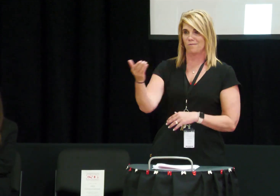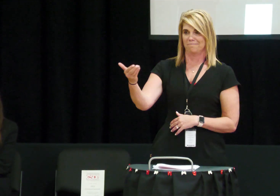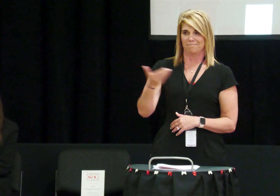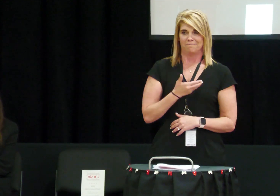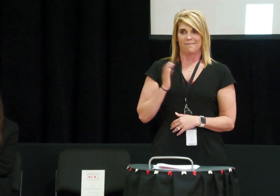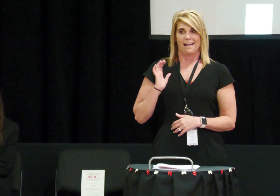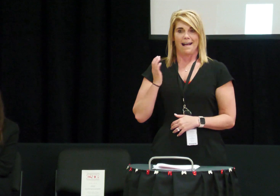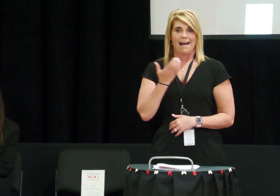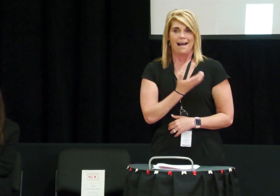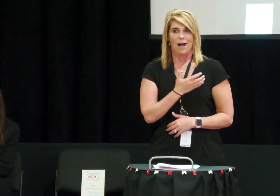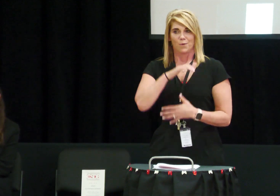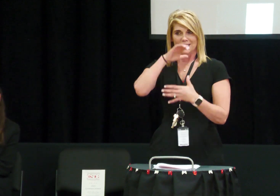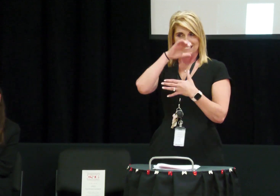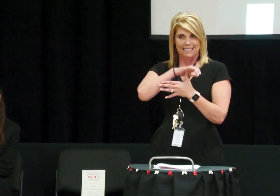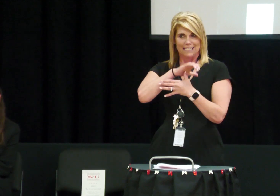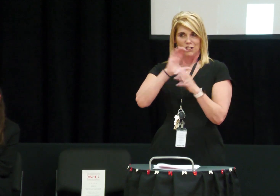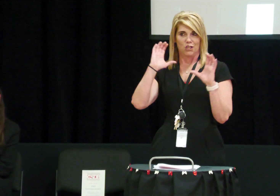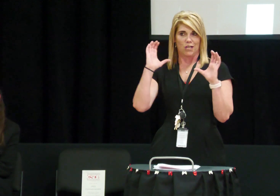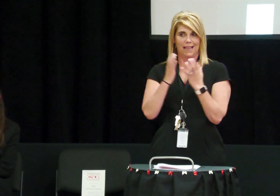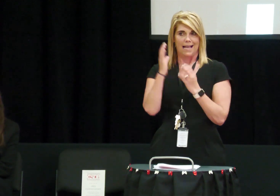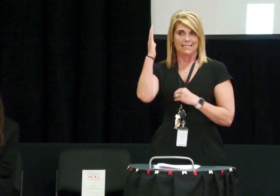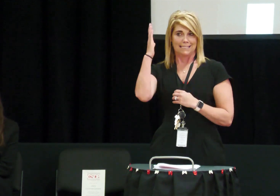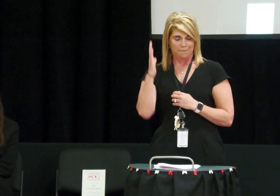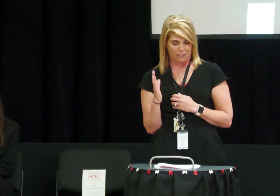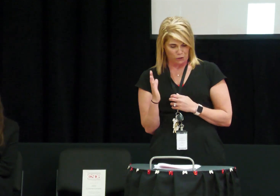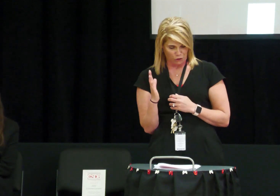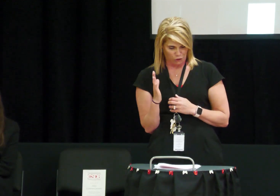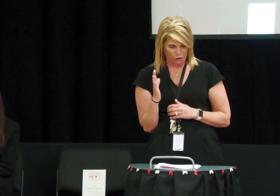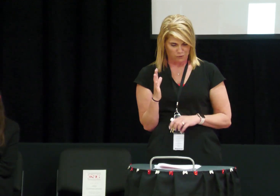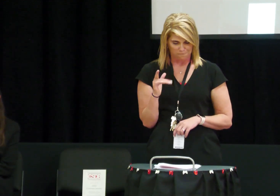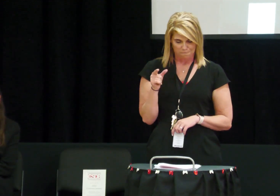Now it is my honor to welcome our senior class speaker.